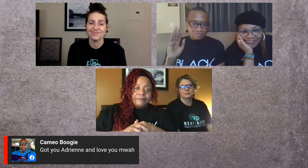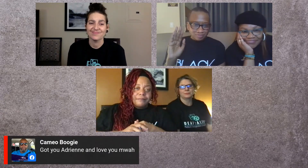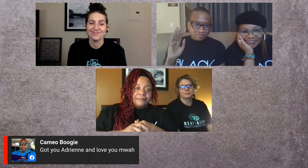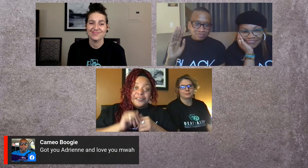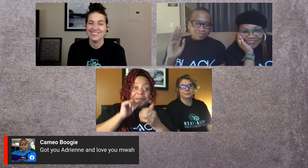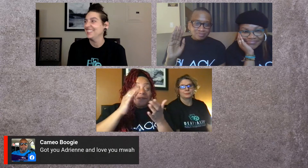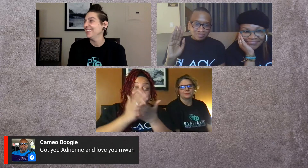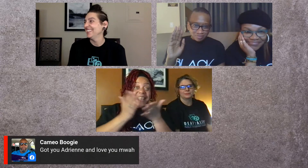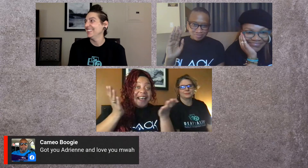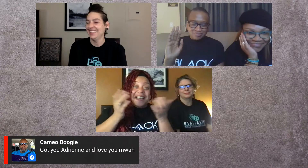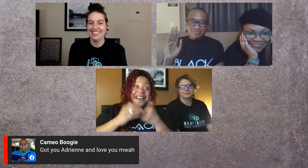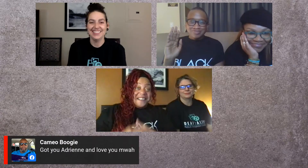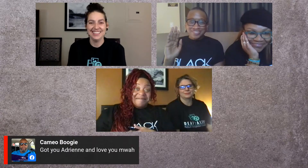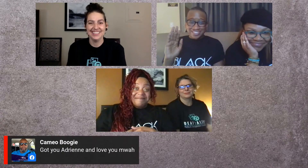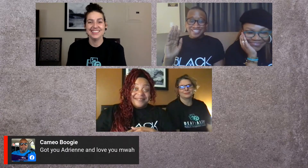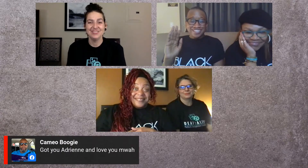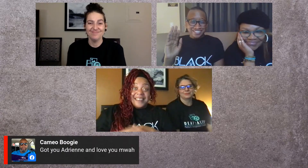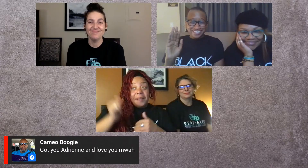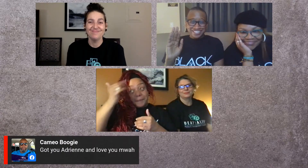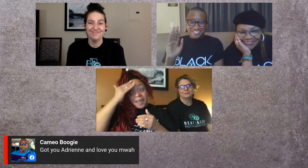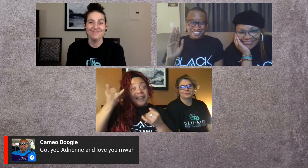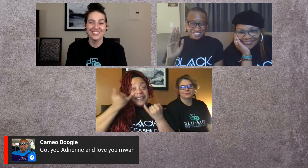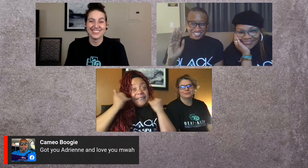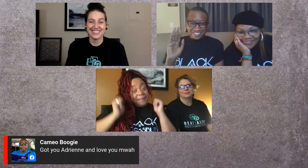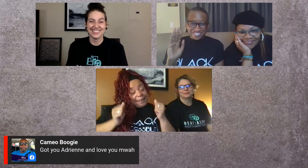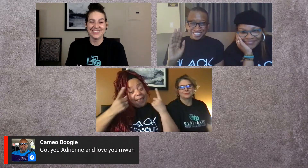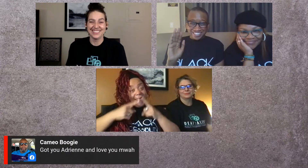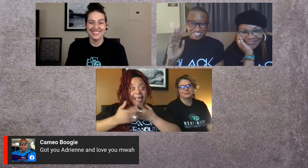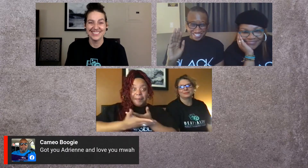in, but you never gave up.